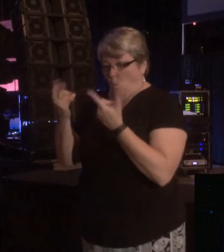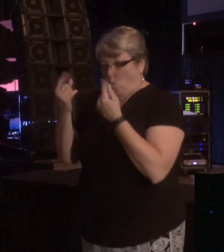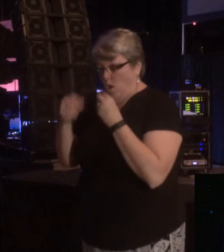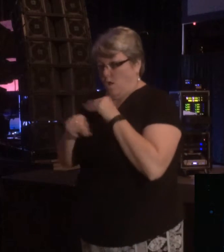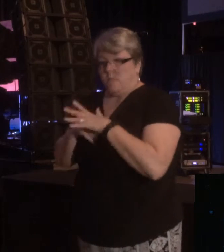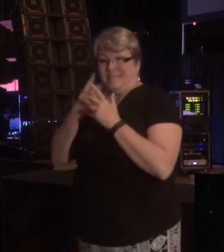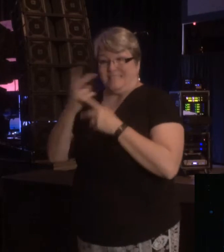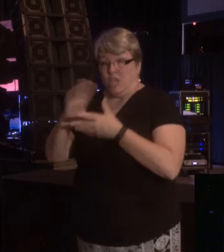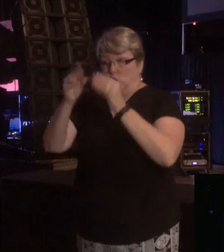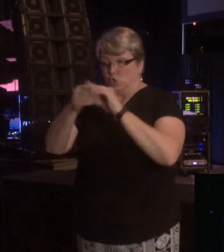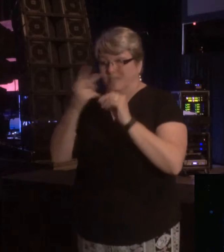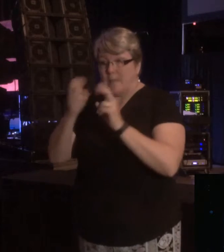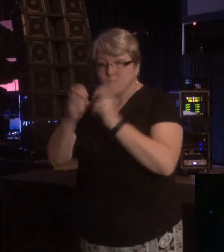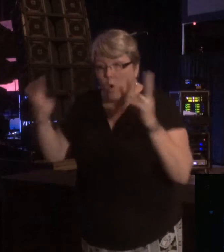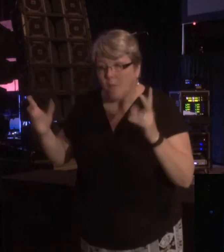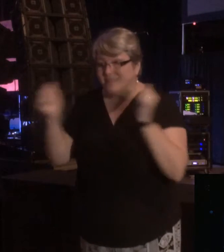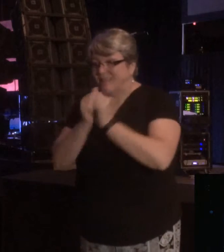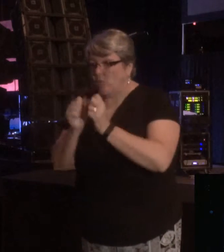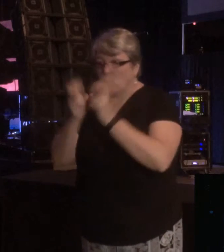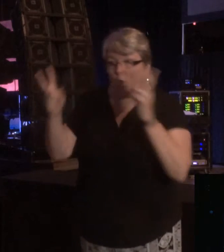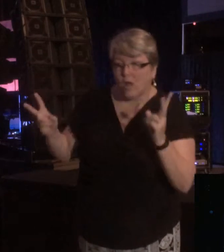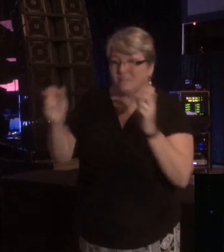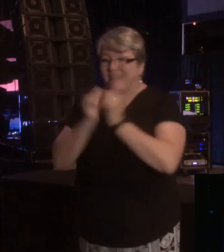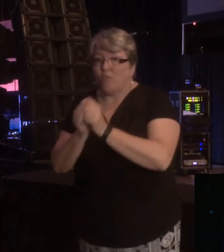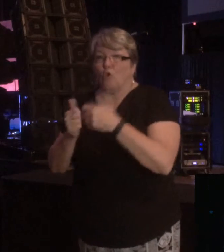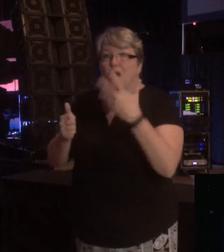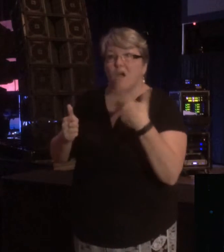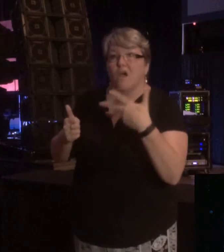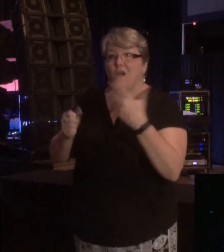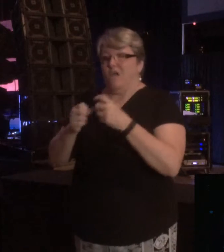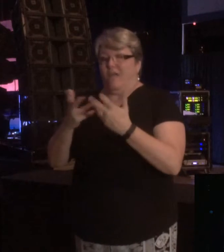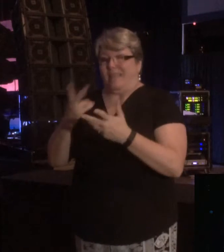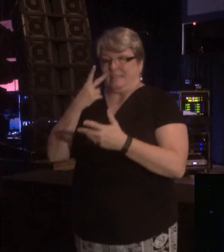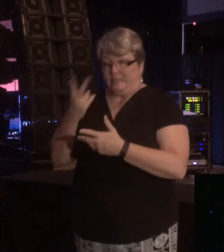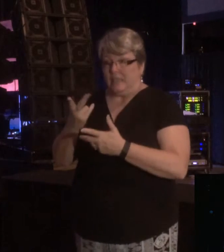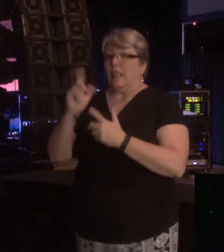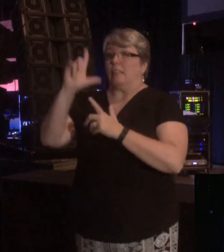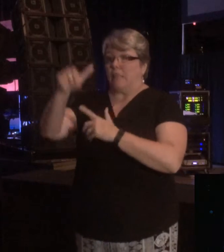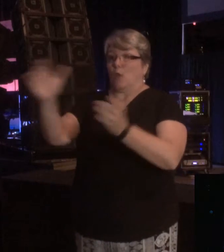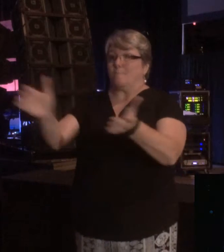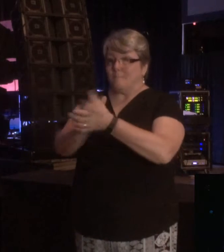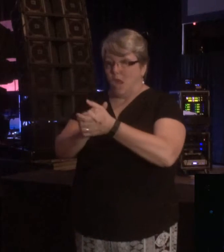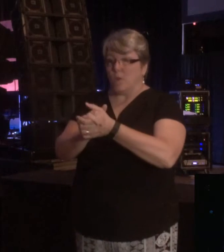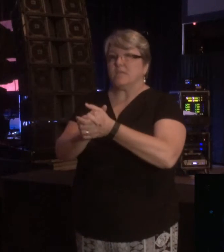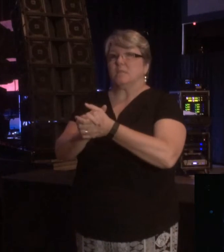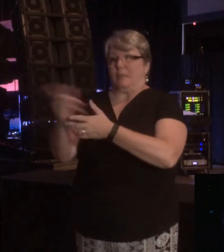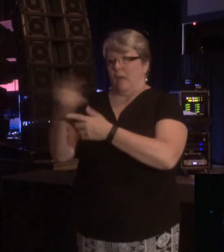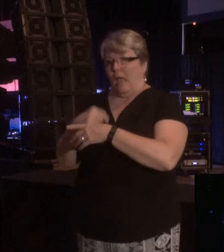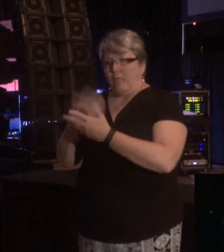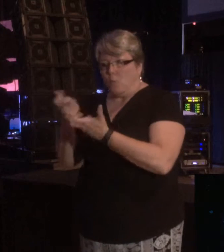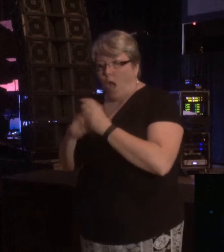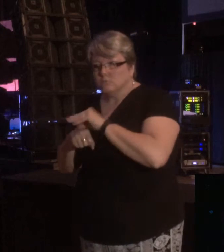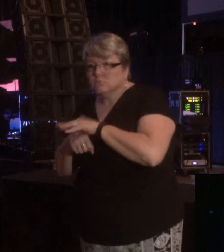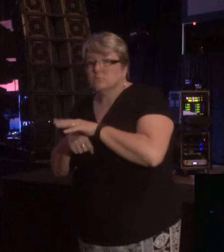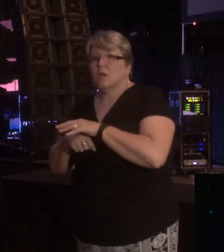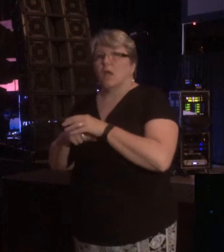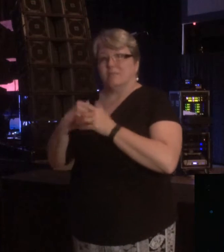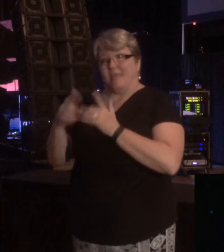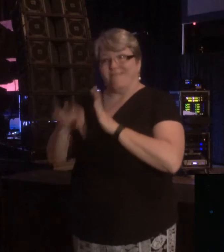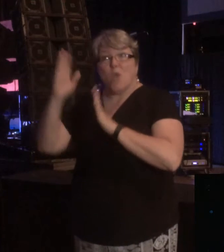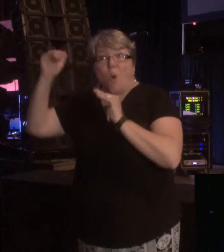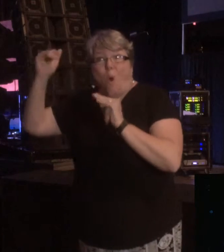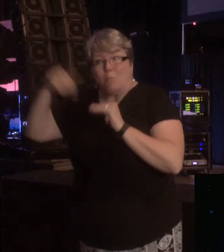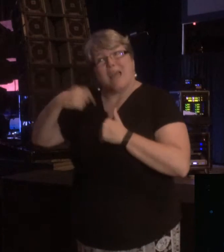go, man, I really want God to do this. And if God's moving, He'll do it like this. And we start to set a plan where we go, hey, God, here's a great way to work this